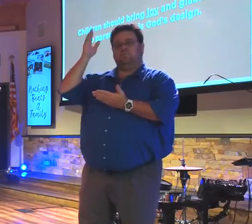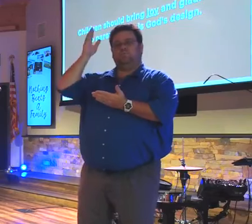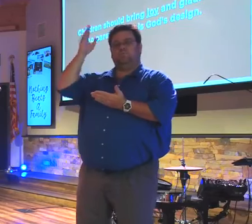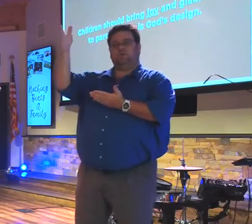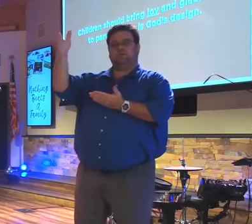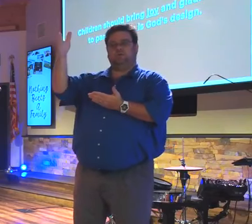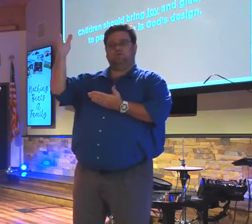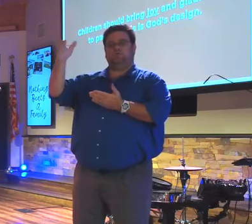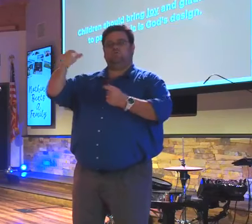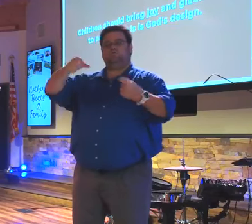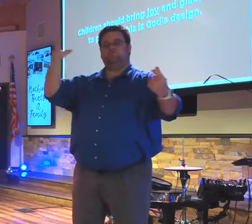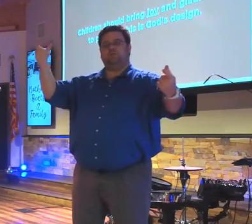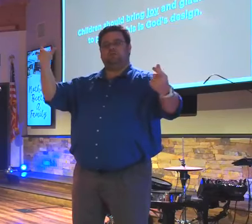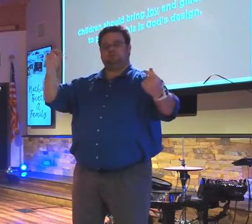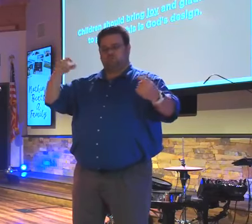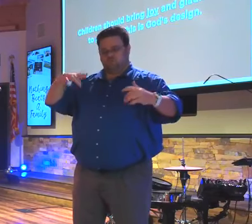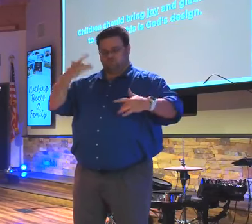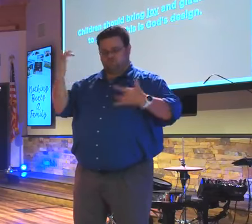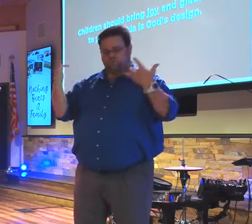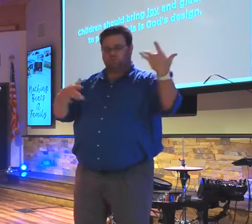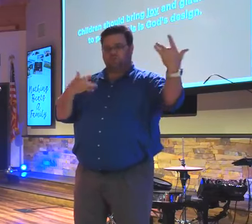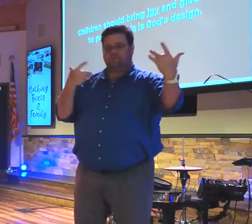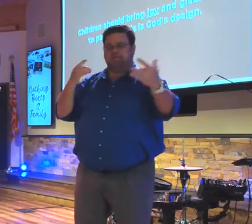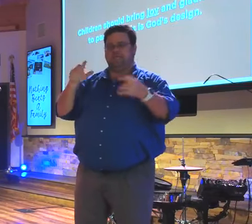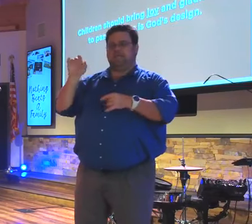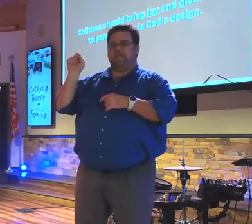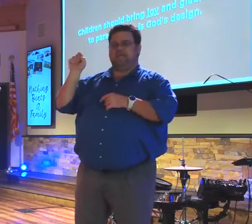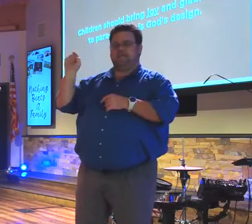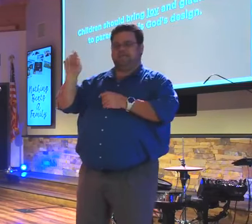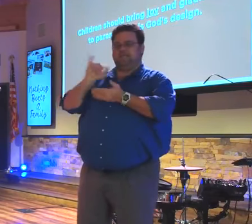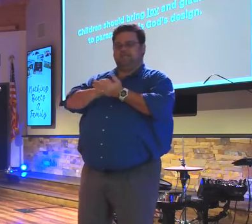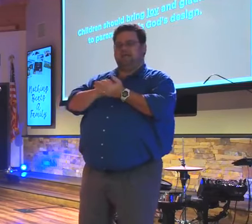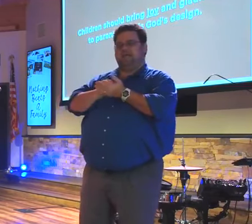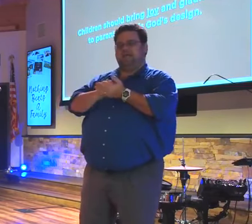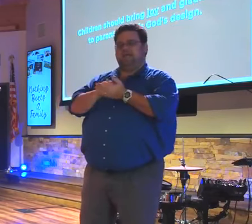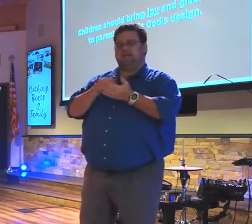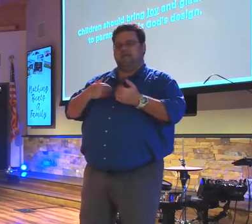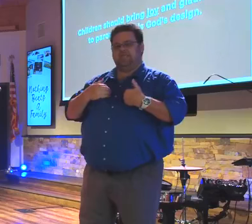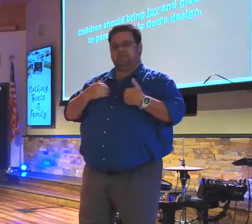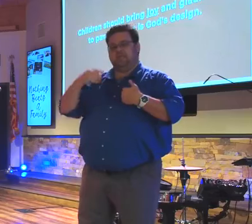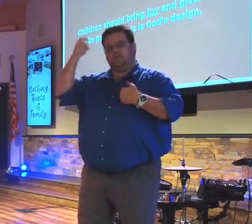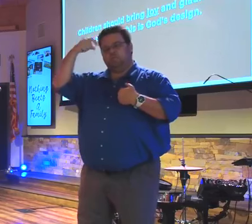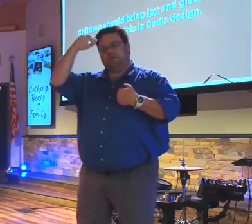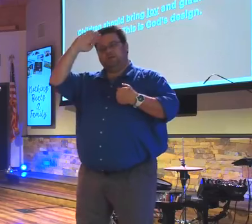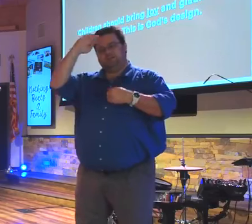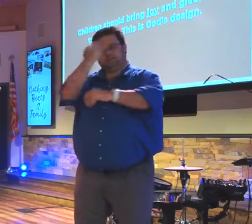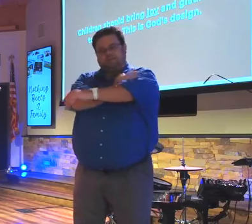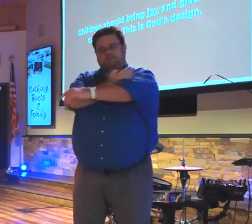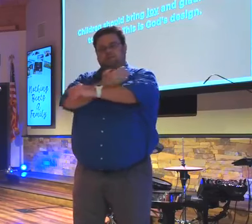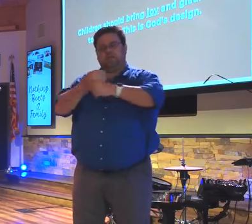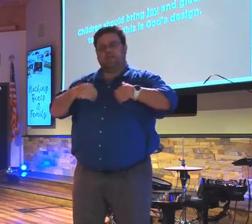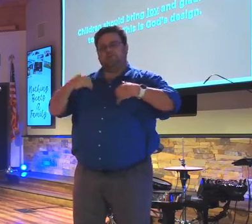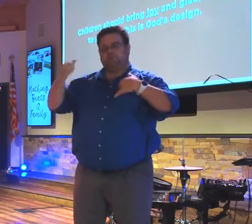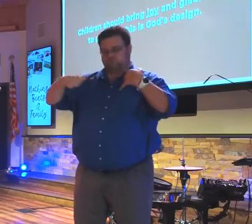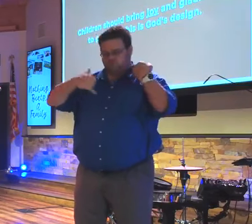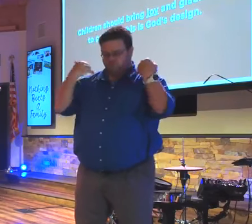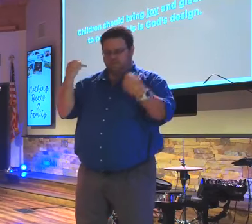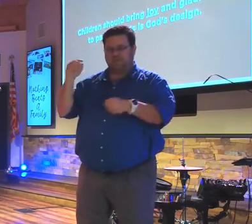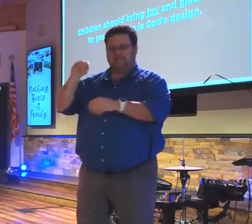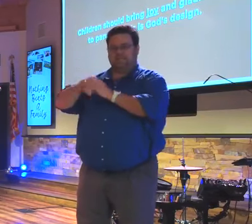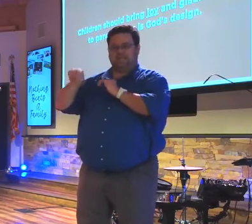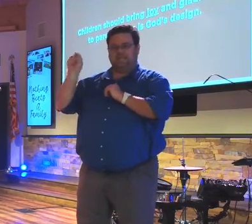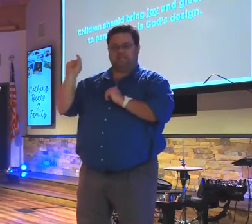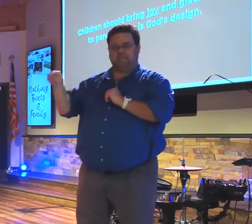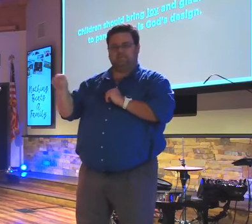will greatly rejoice. And he who fathers a wise child will have joy of him.